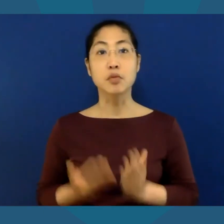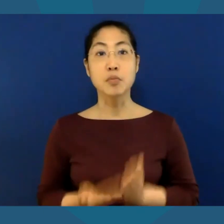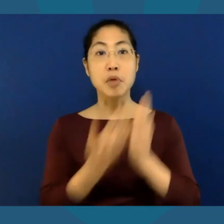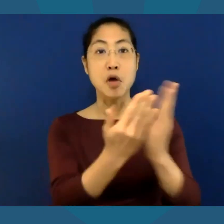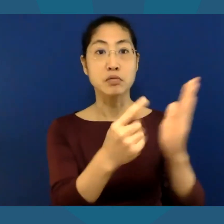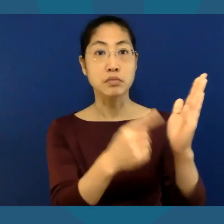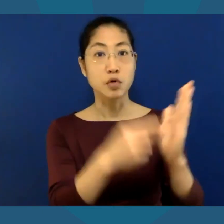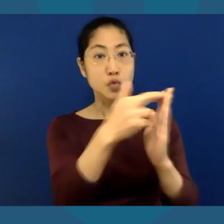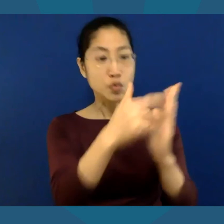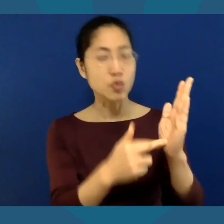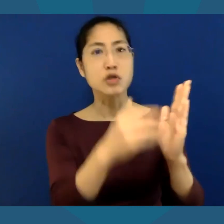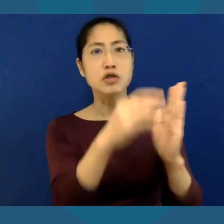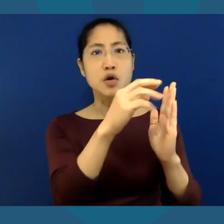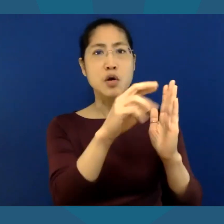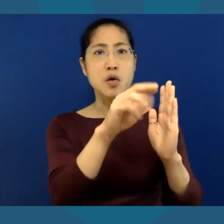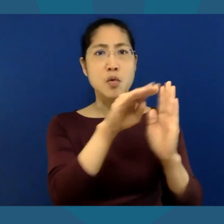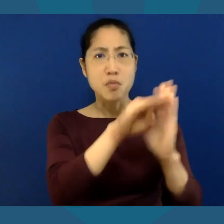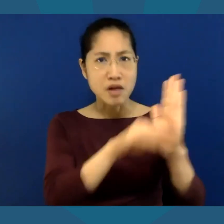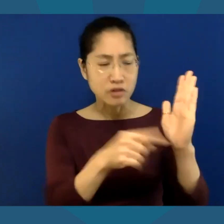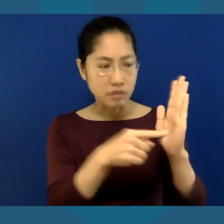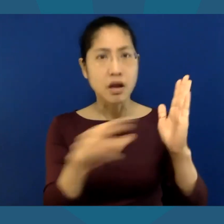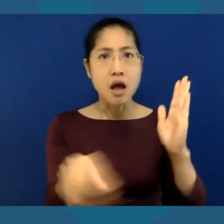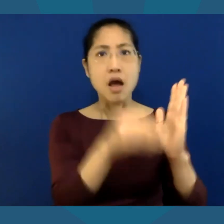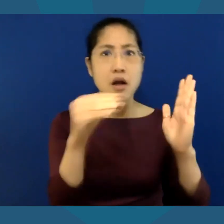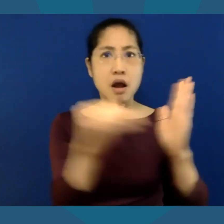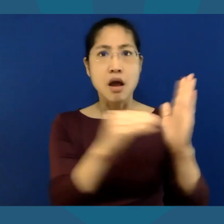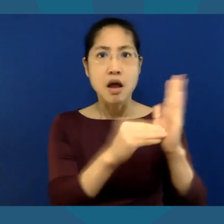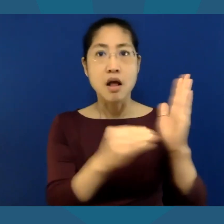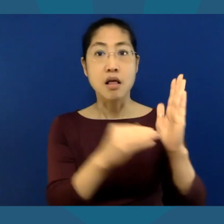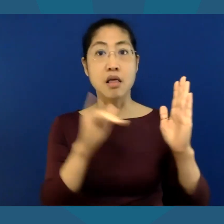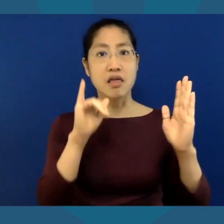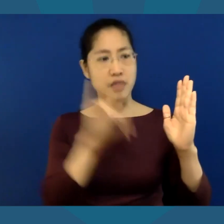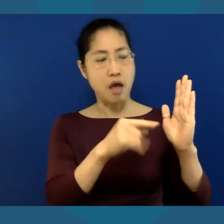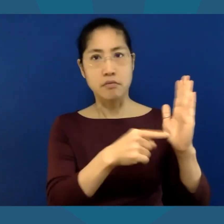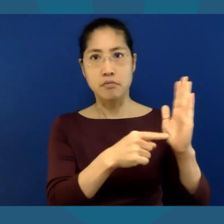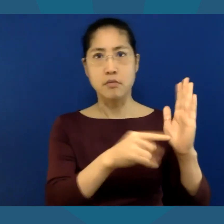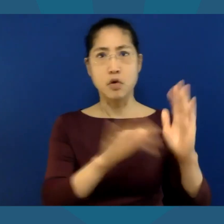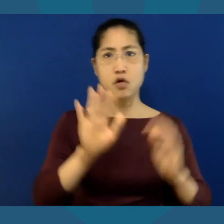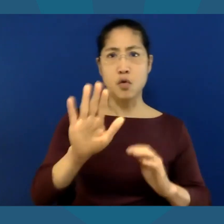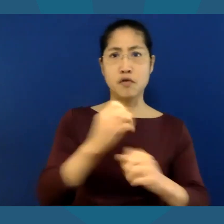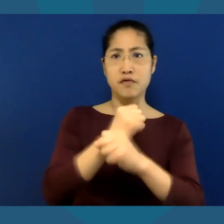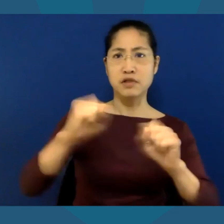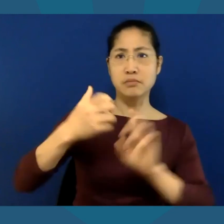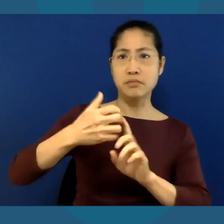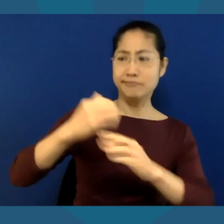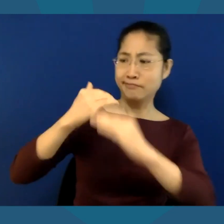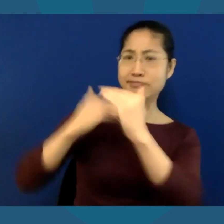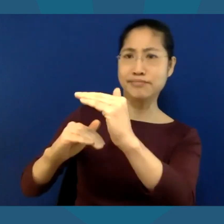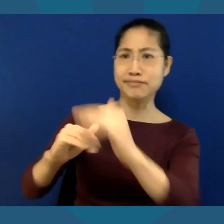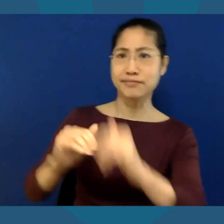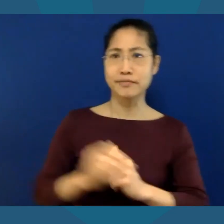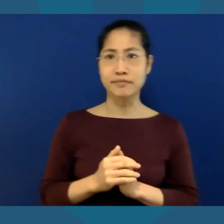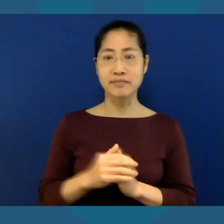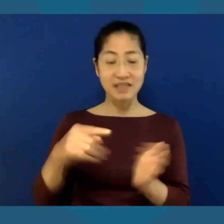legislation and make more rules and regulations, which restrict your freedoms